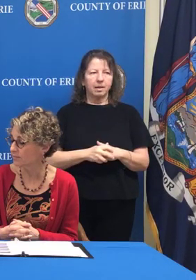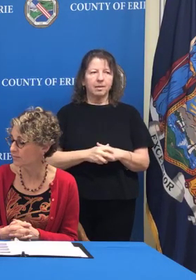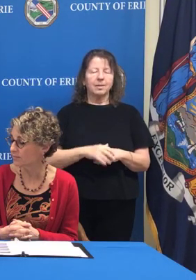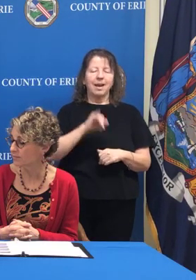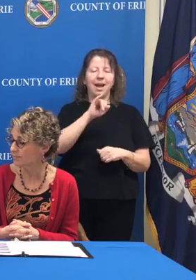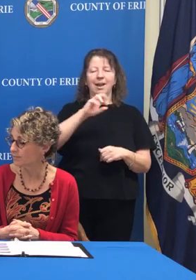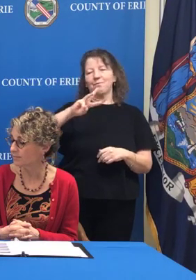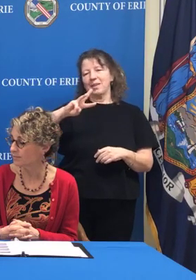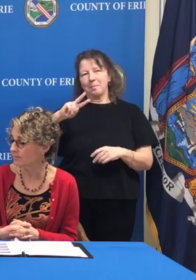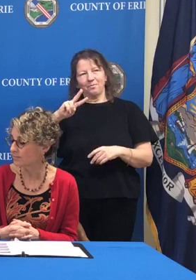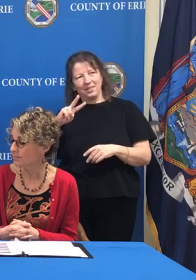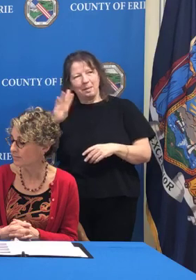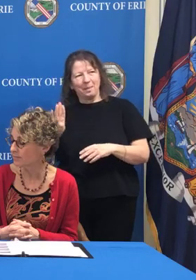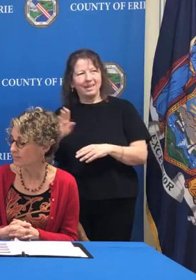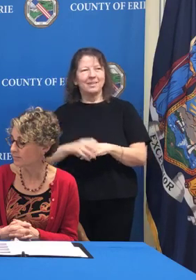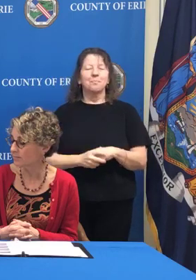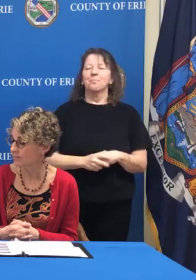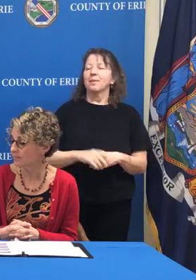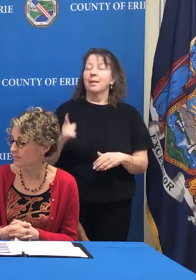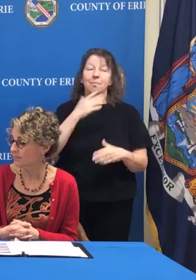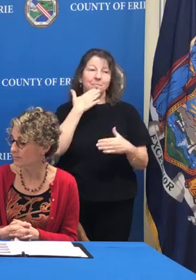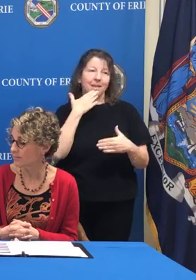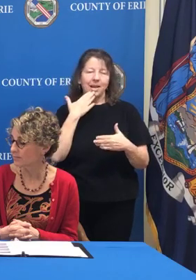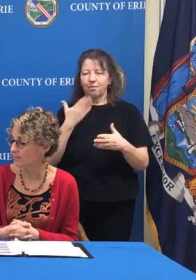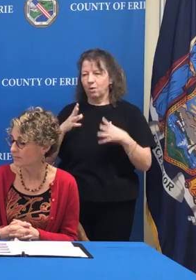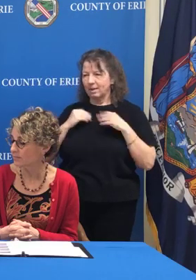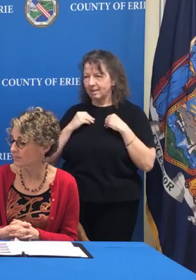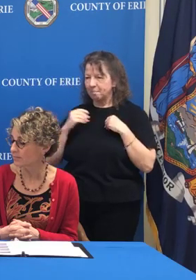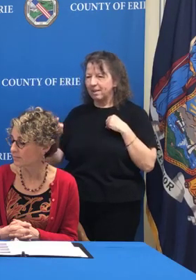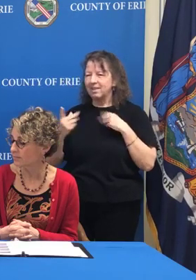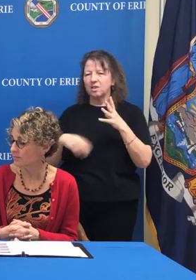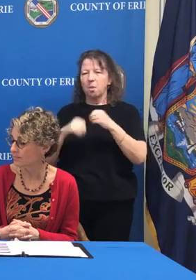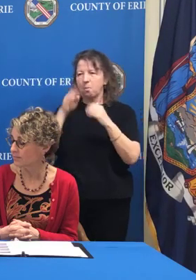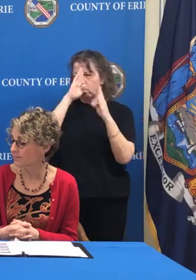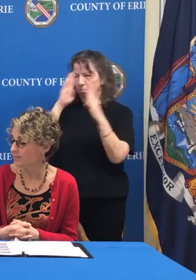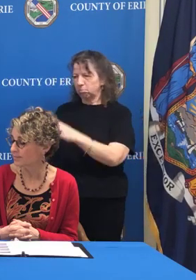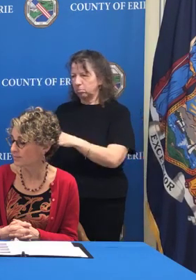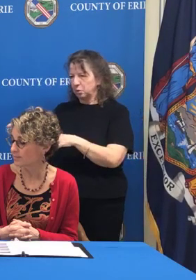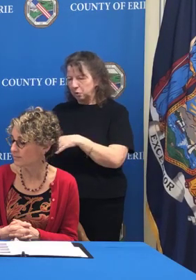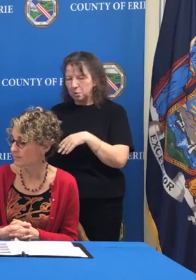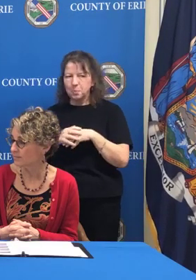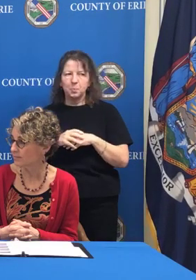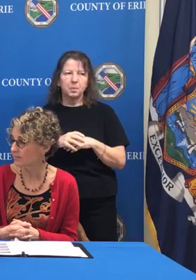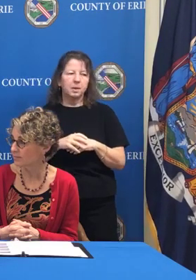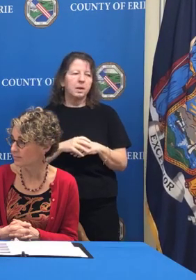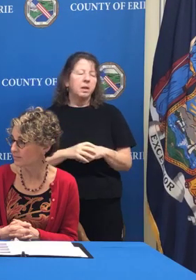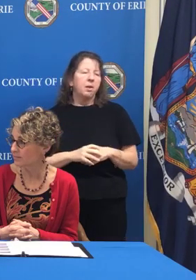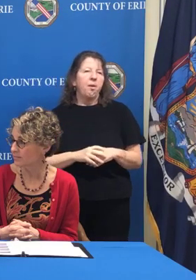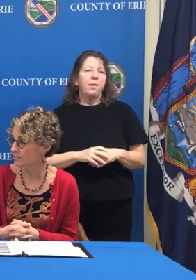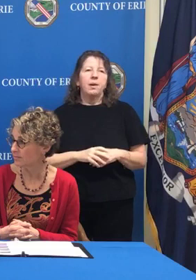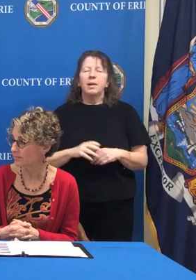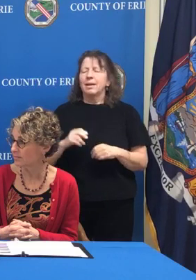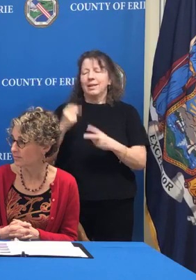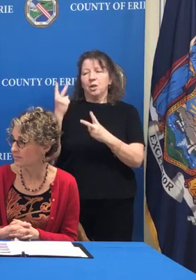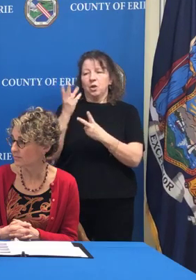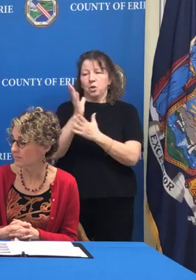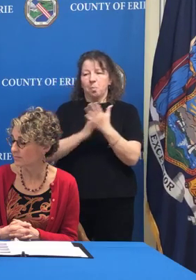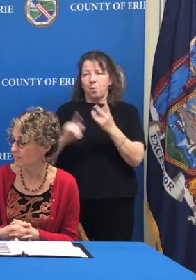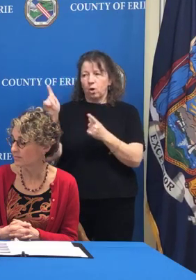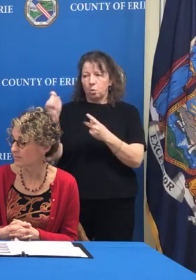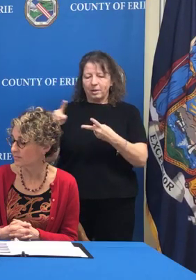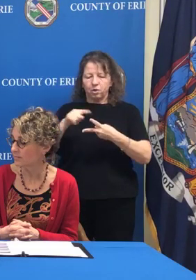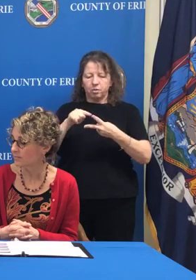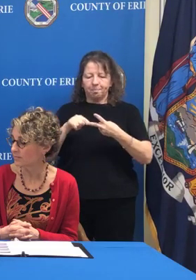yes, thank you for taking our questions. Mark, I think this one's going to be more directed at you based on your focus, kind of a two-parter. Can